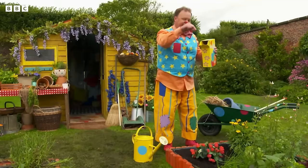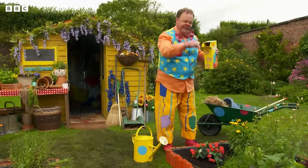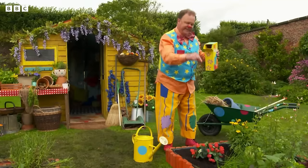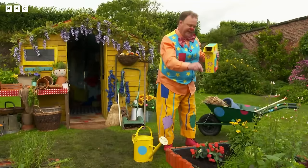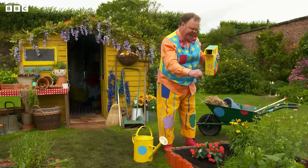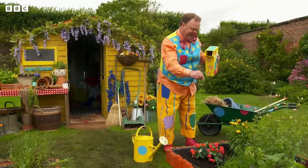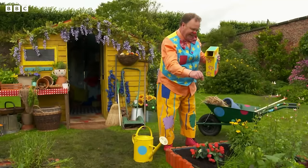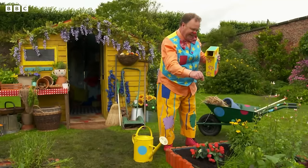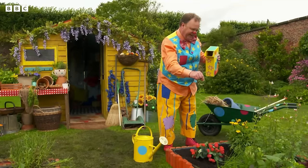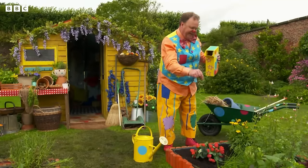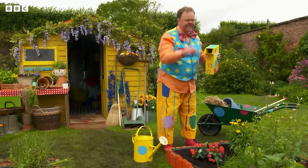1, 2...